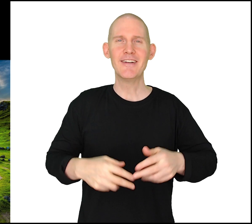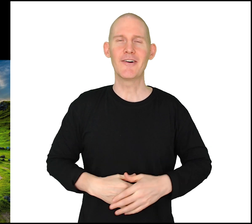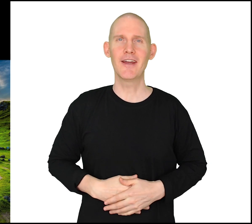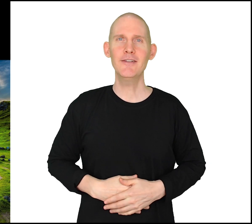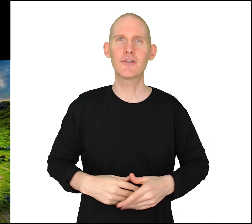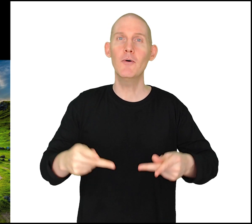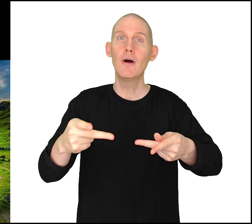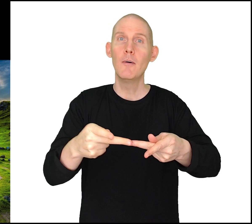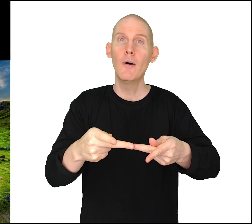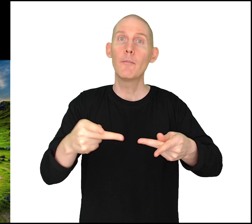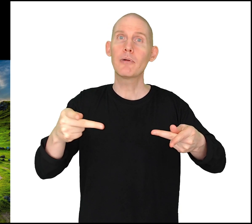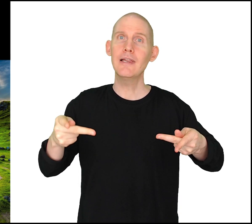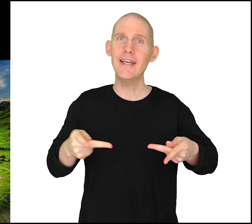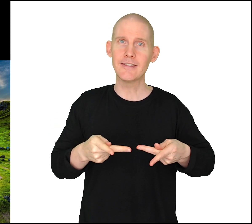Okay, so place.